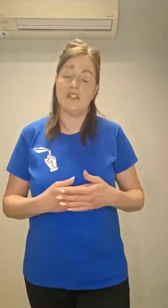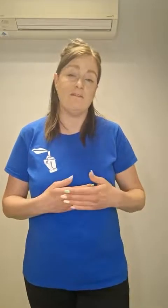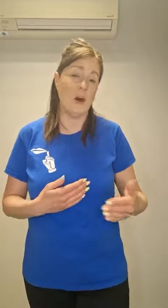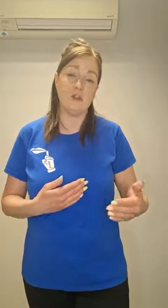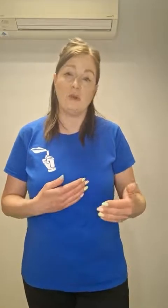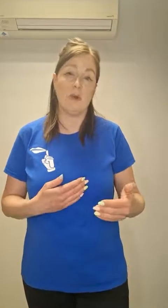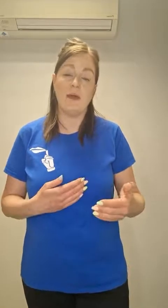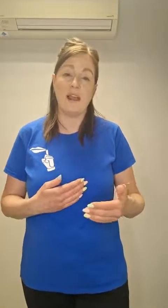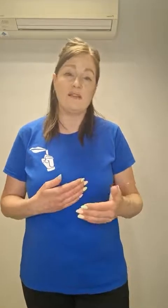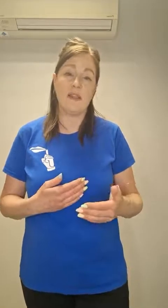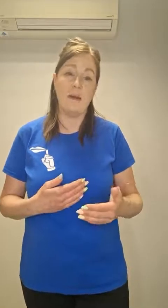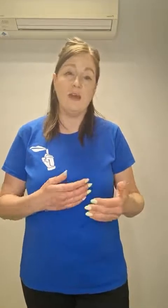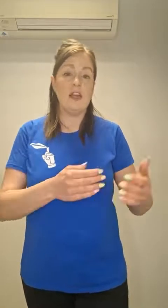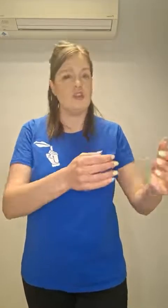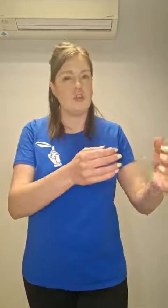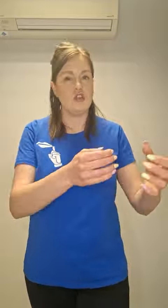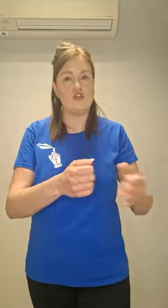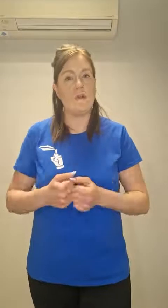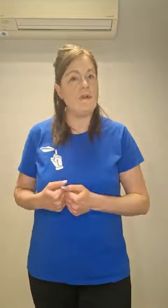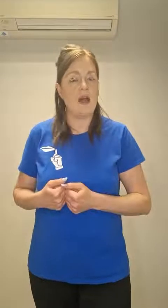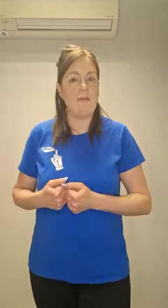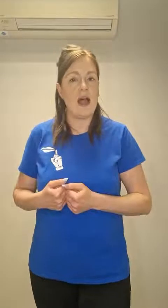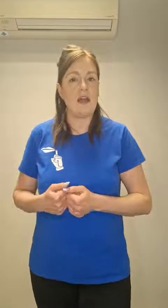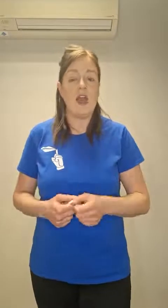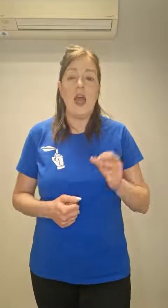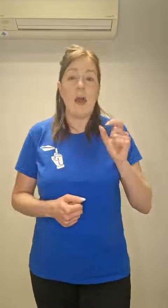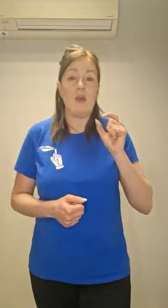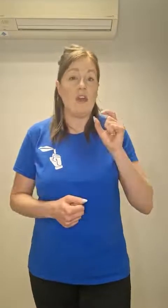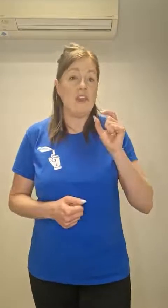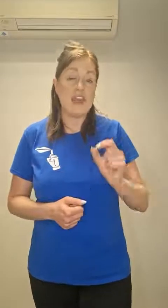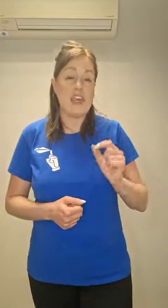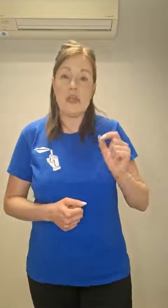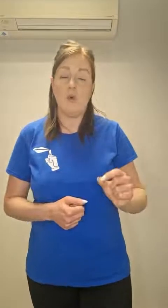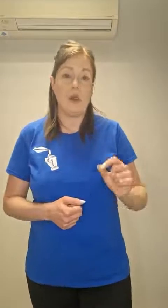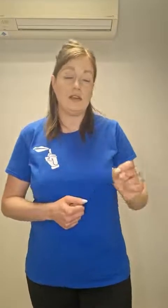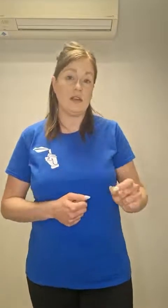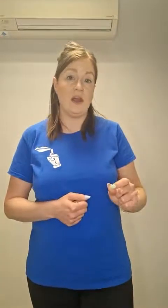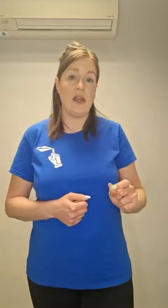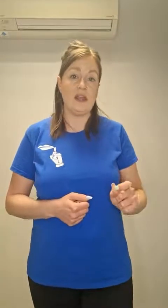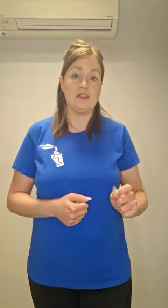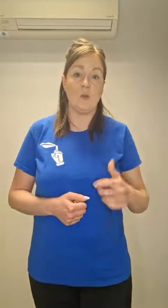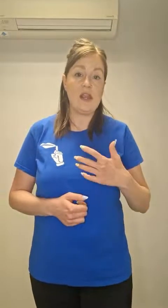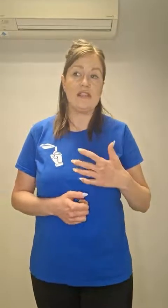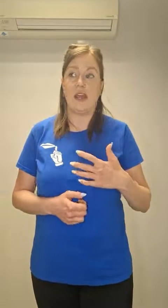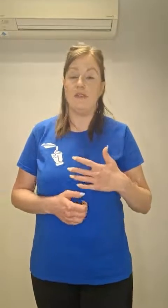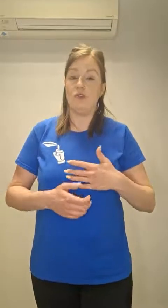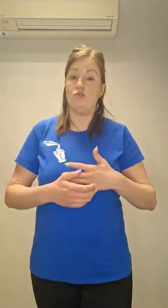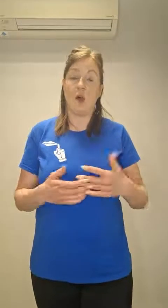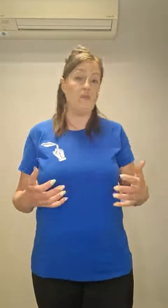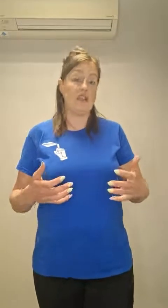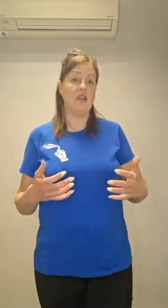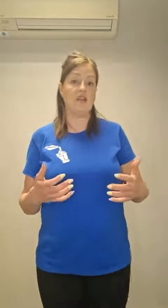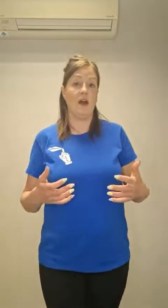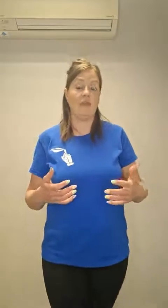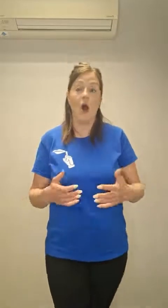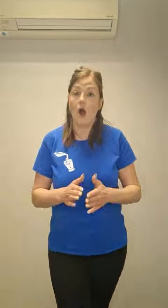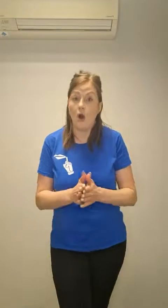far too complex for them. So we strip it right back, and we are keyword signing. So we say that you don't need to sign the